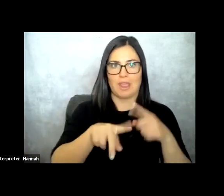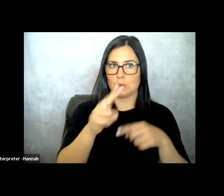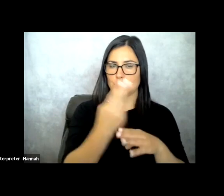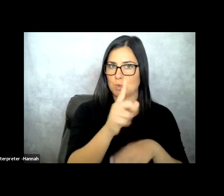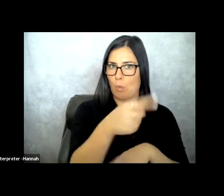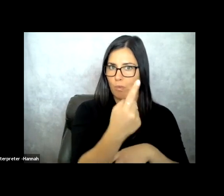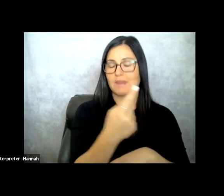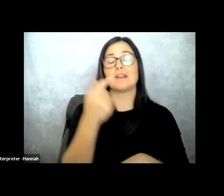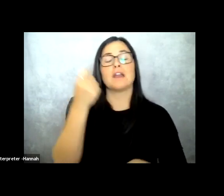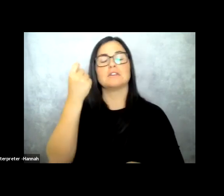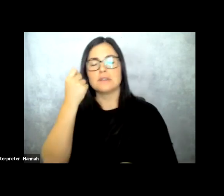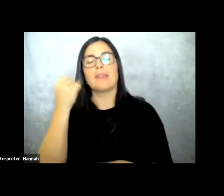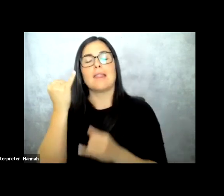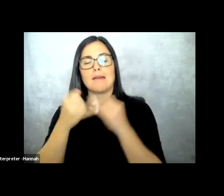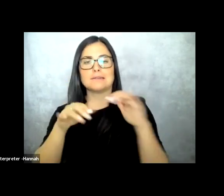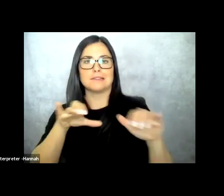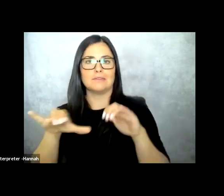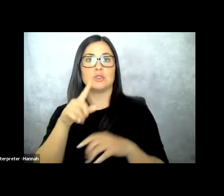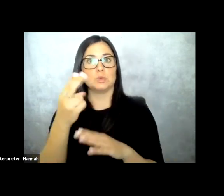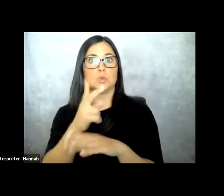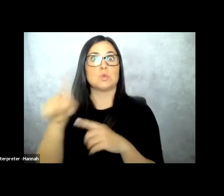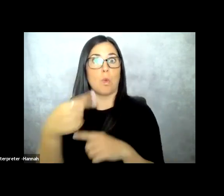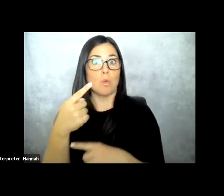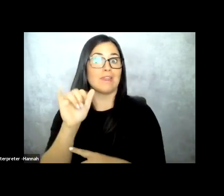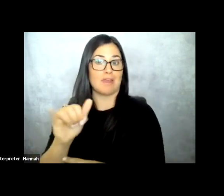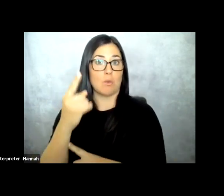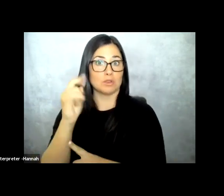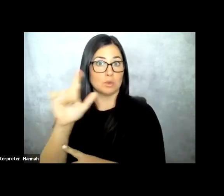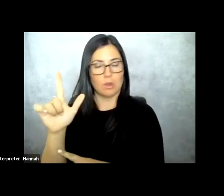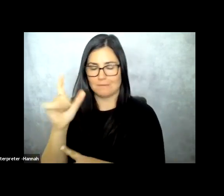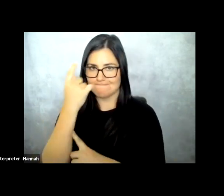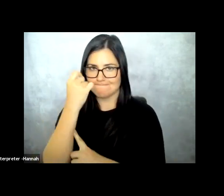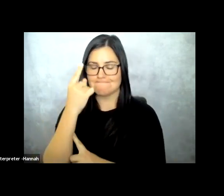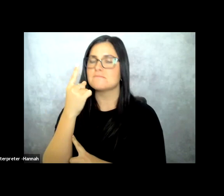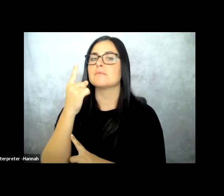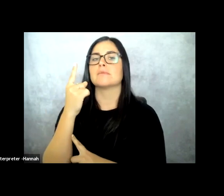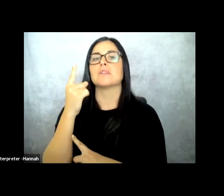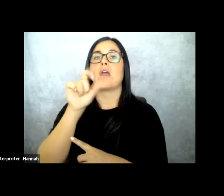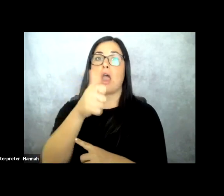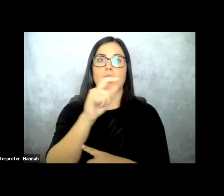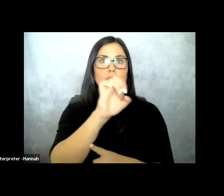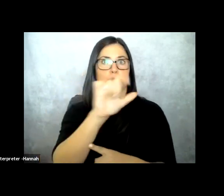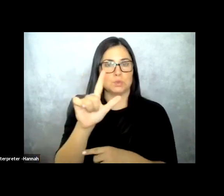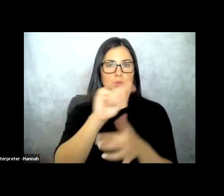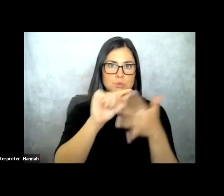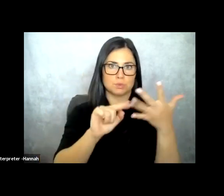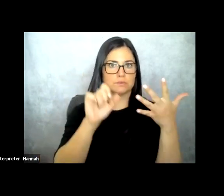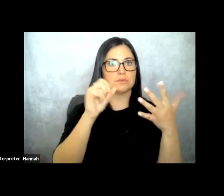this last activity, I only had you do that, but I'm trying to pinpoint various tools for you to